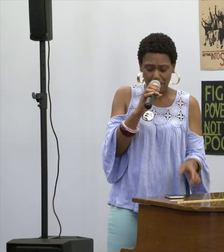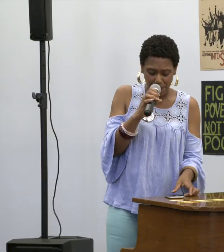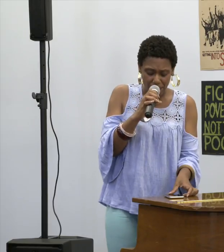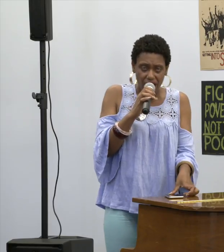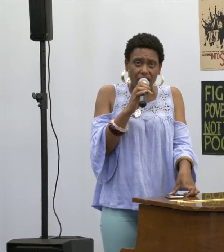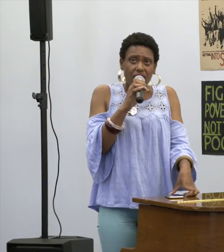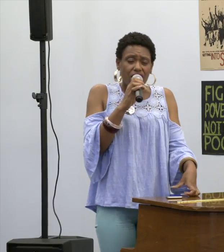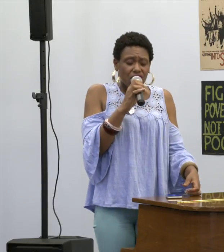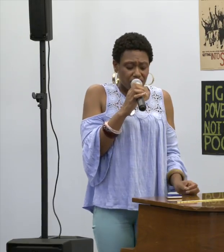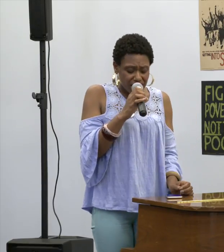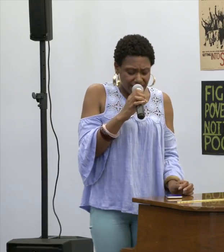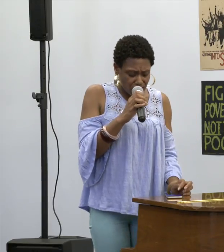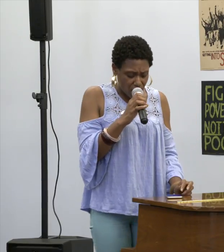The